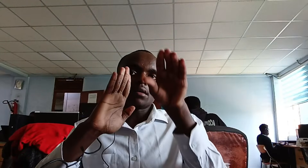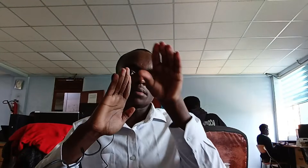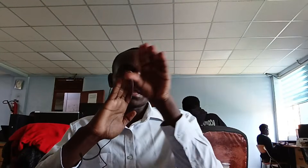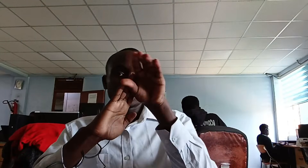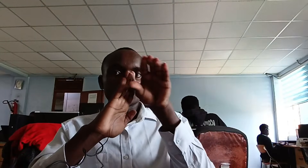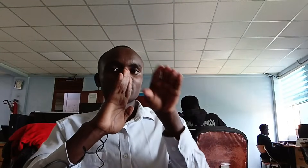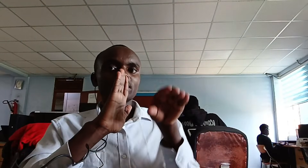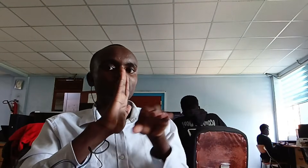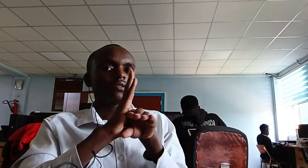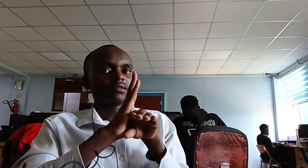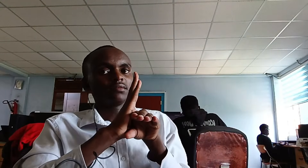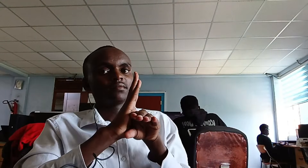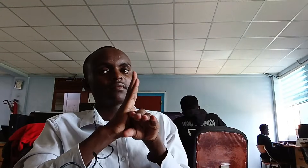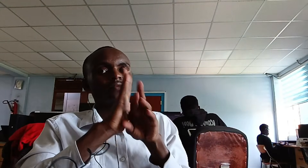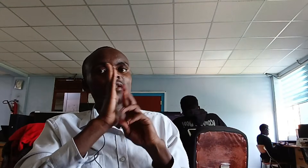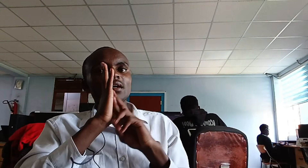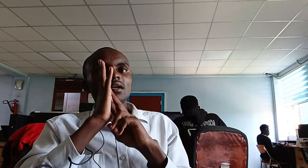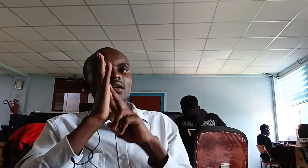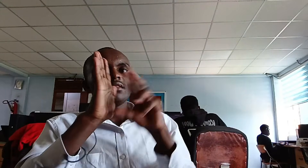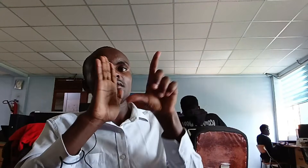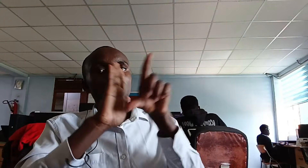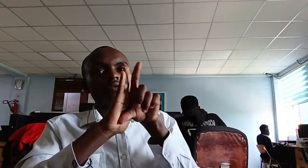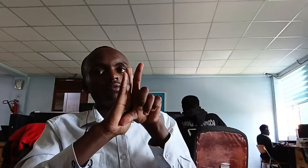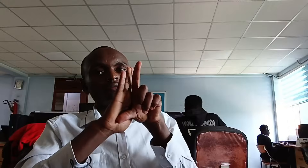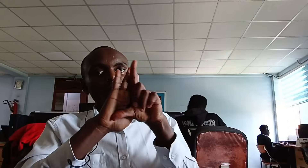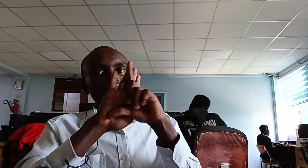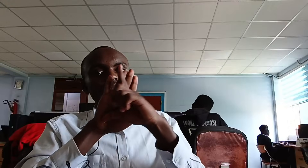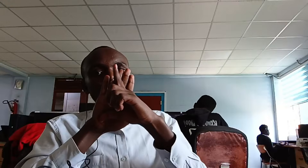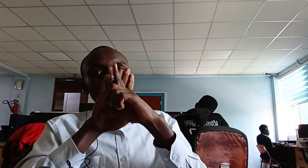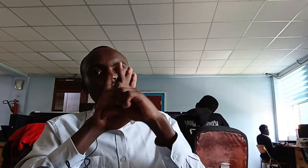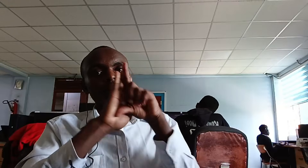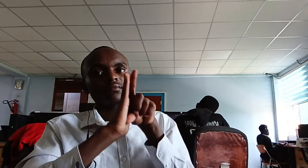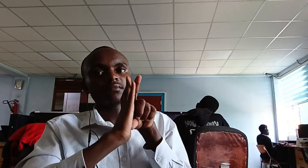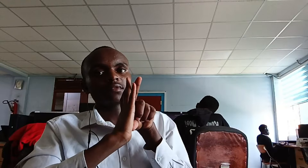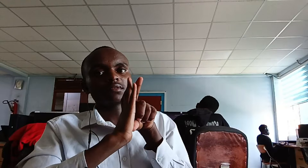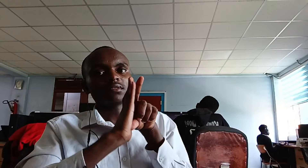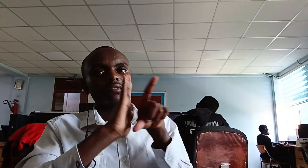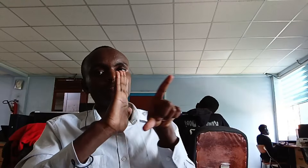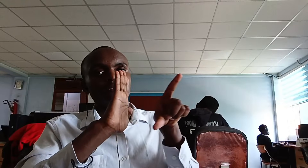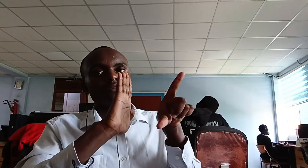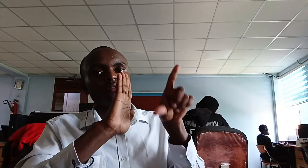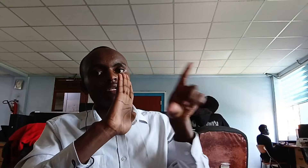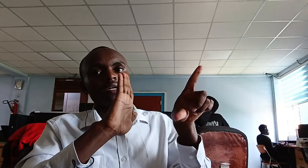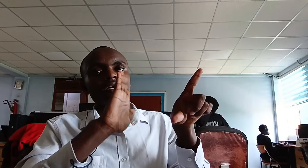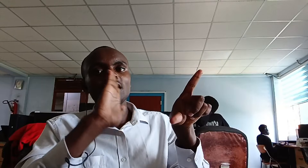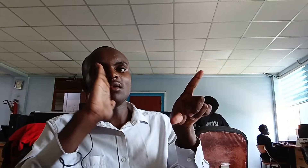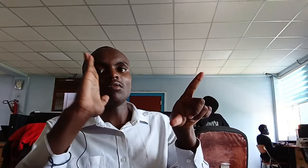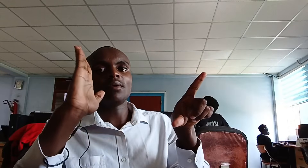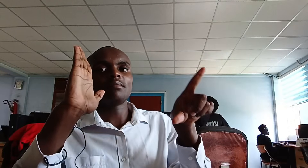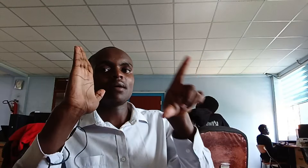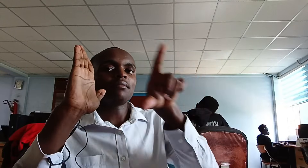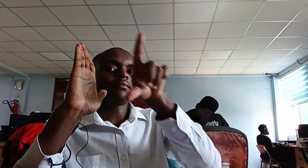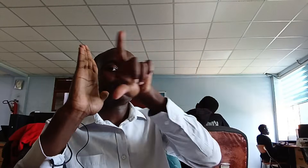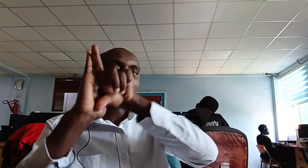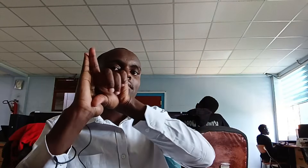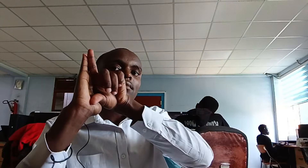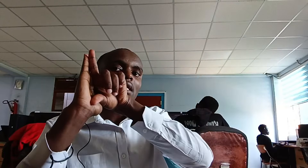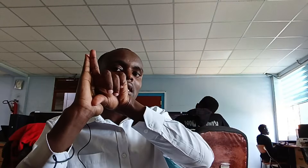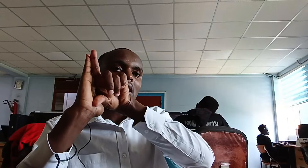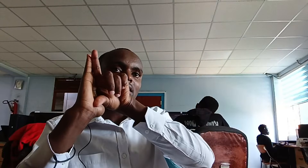represent the constitution. This law, this is law. Letter L, open palm, lies on